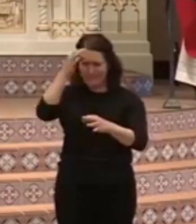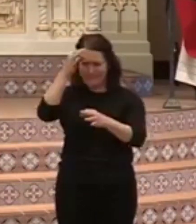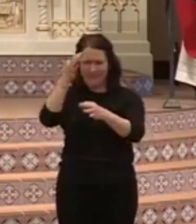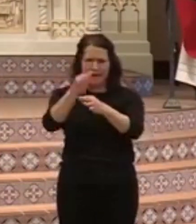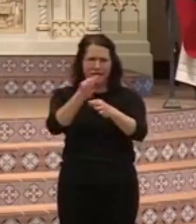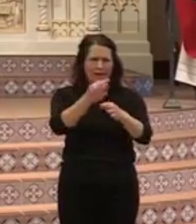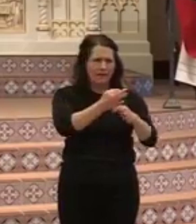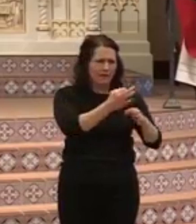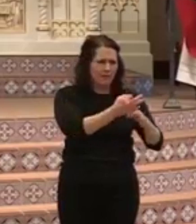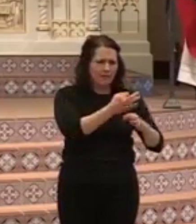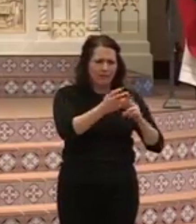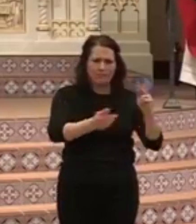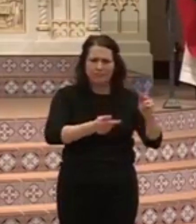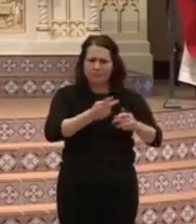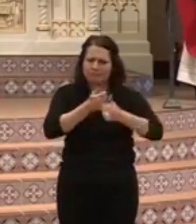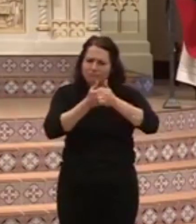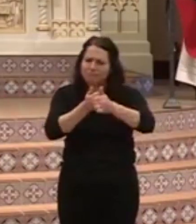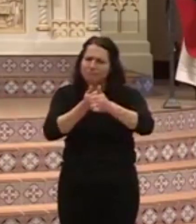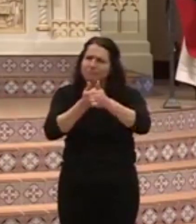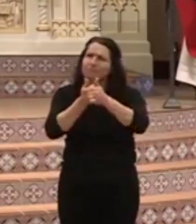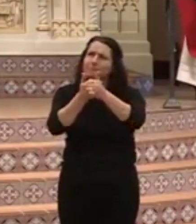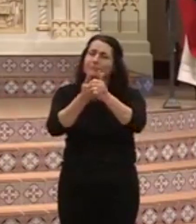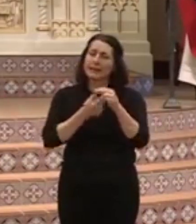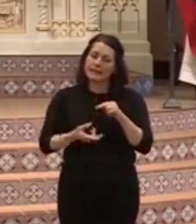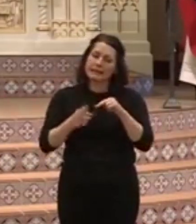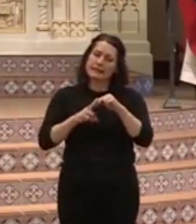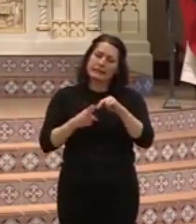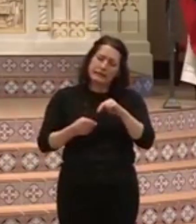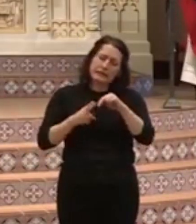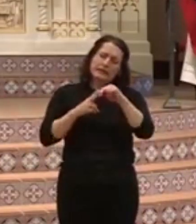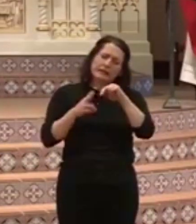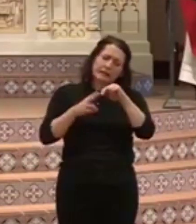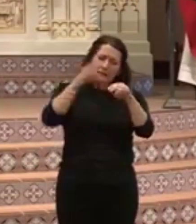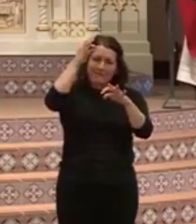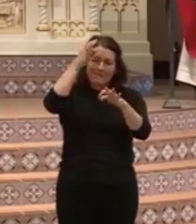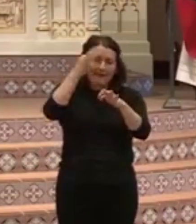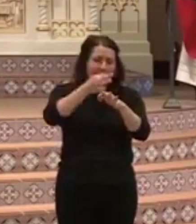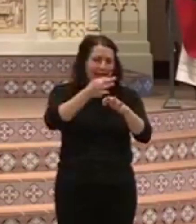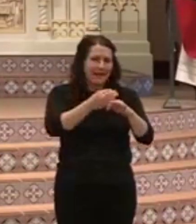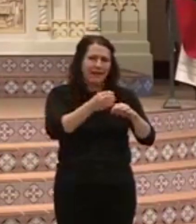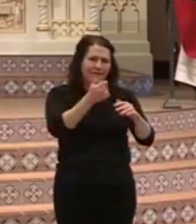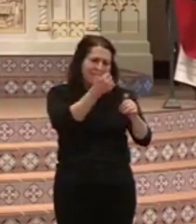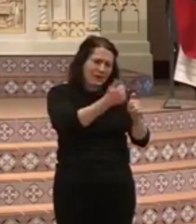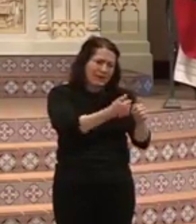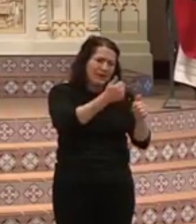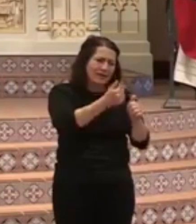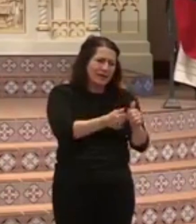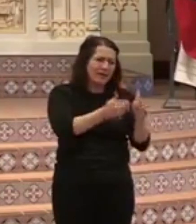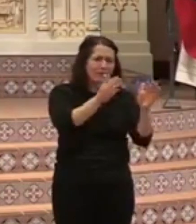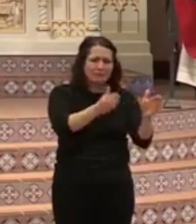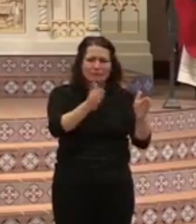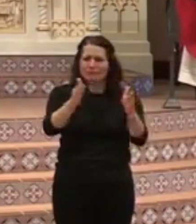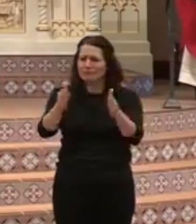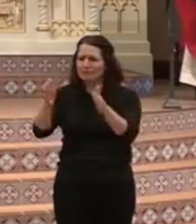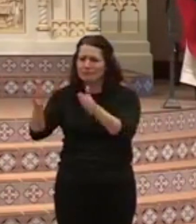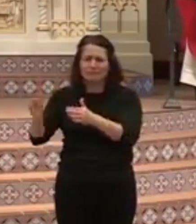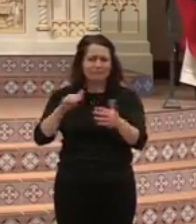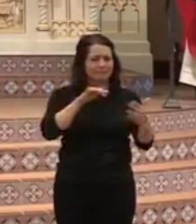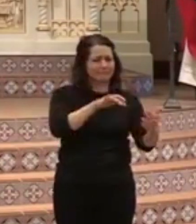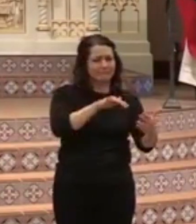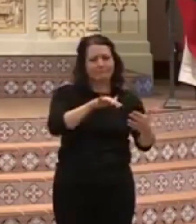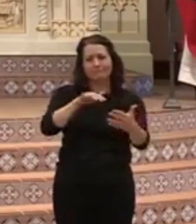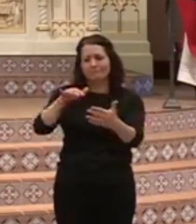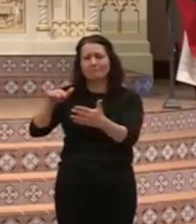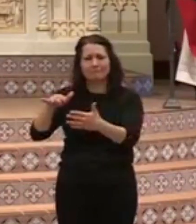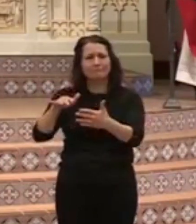offspring, increase the faith and understanding of our catechumens, that reborn in the font